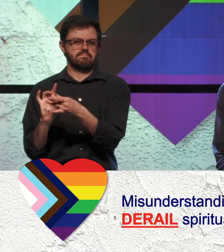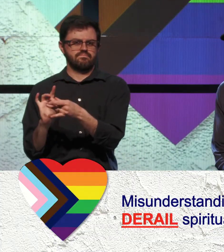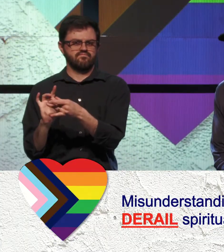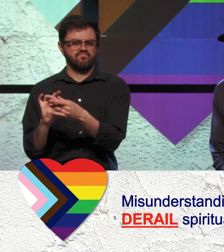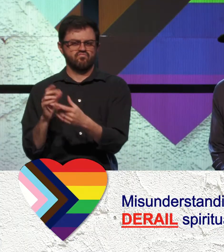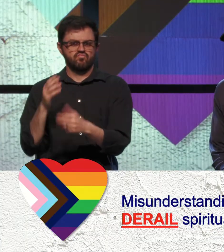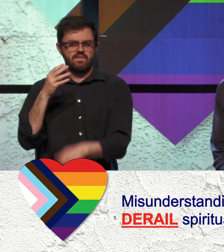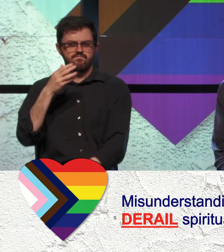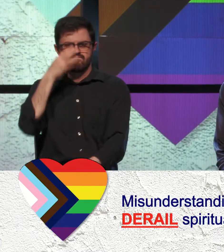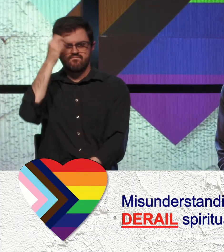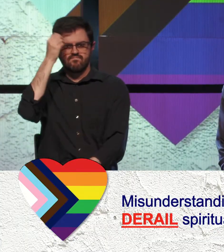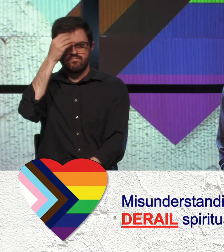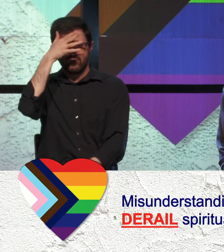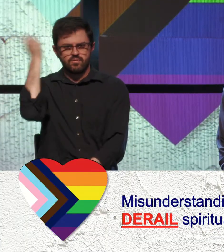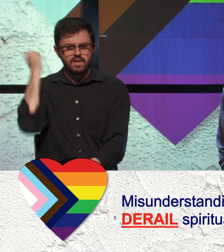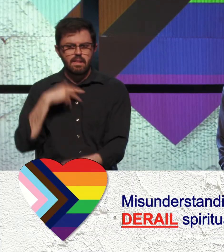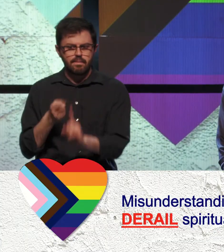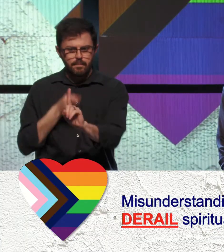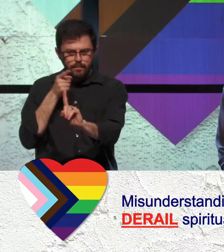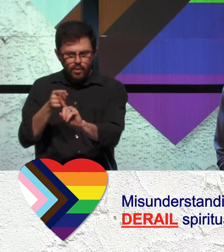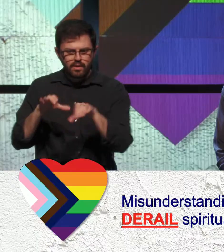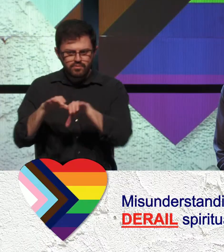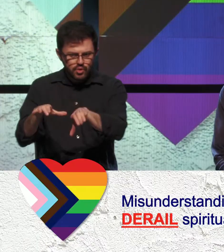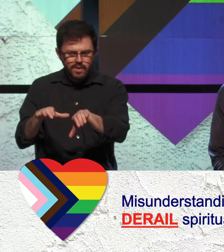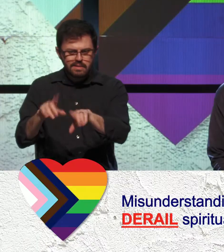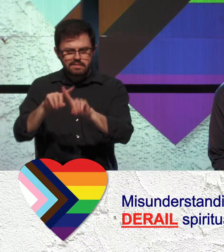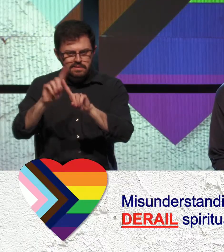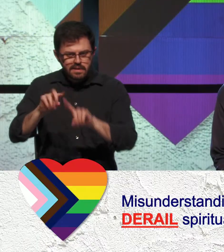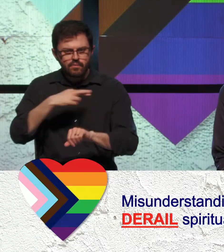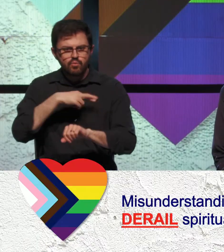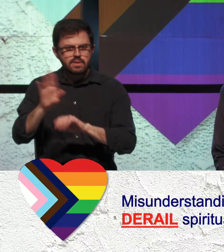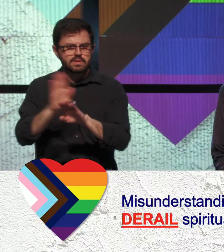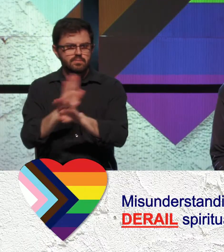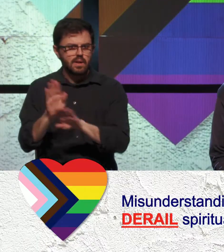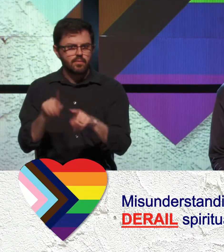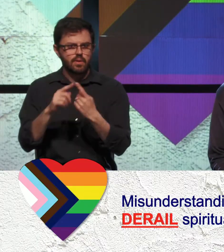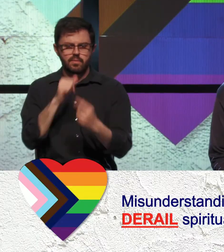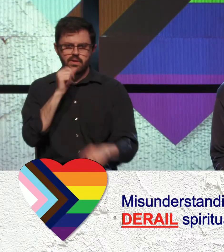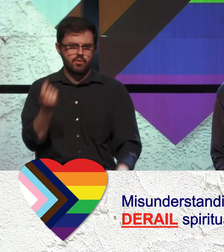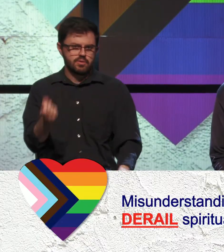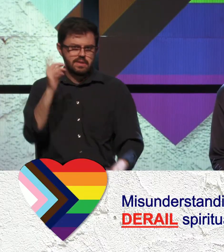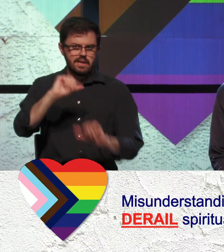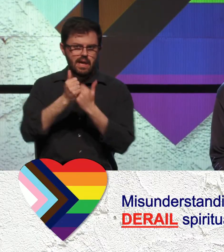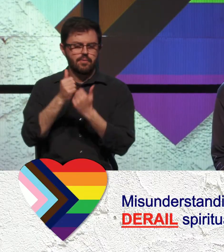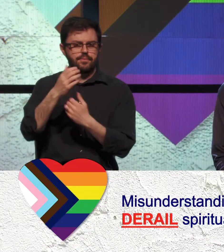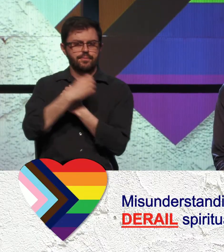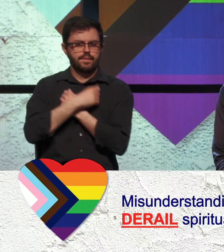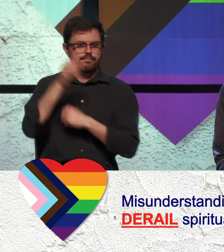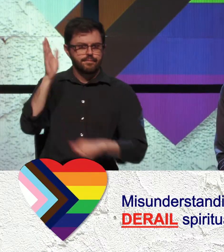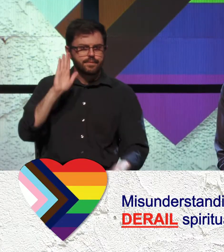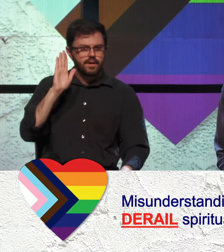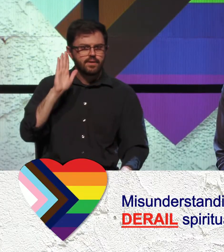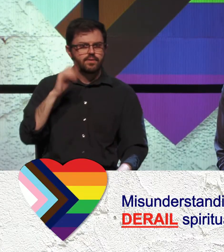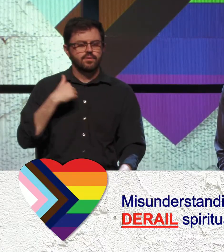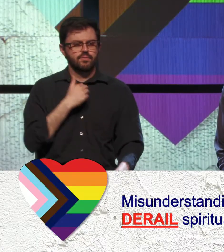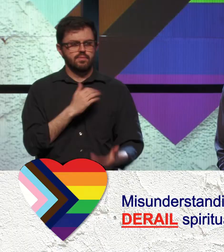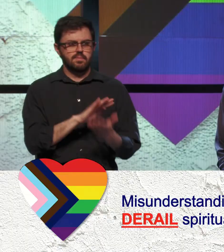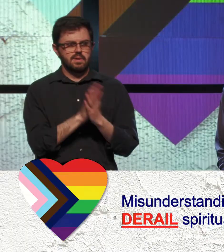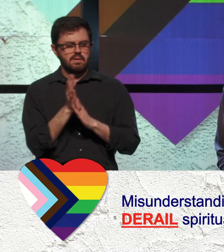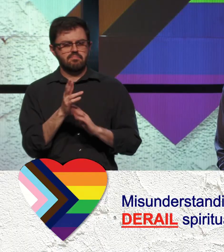when we misunderstand love God. You see, when we misunderstand love God, we become people of pride and arrogance and